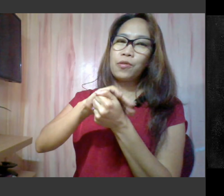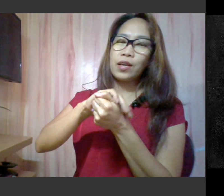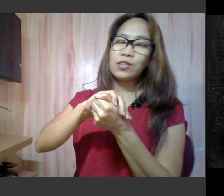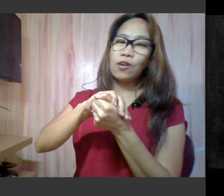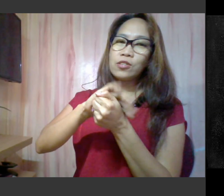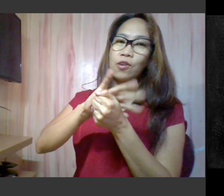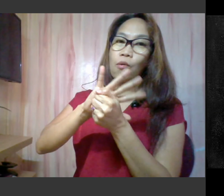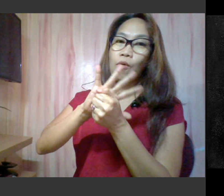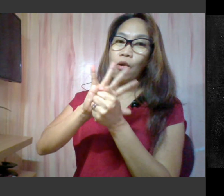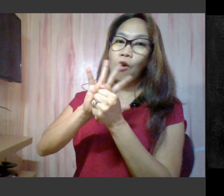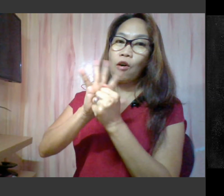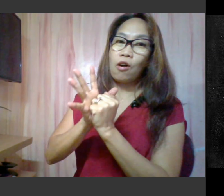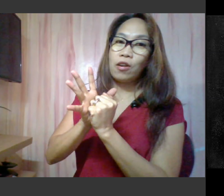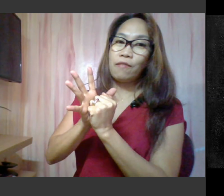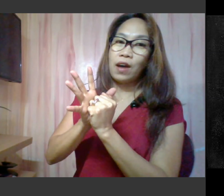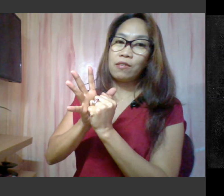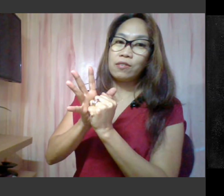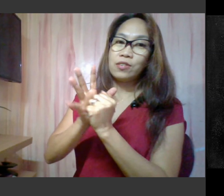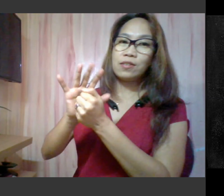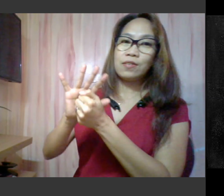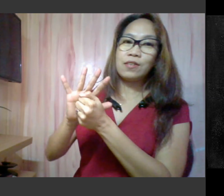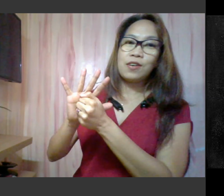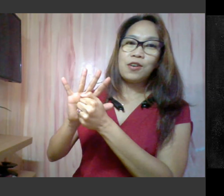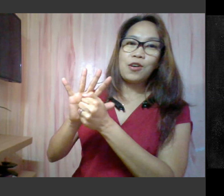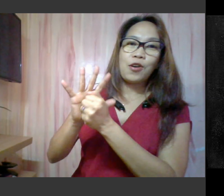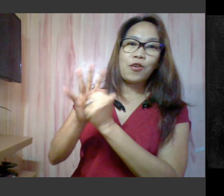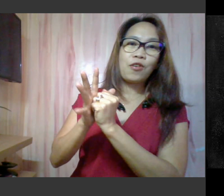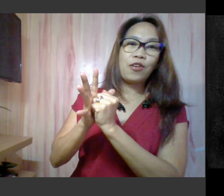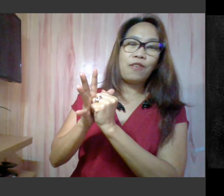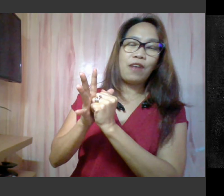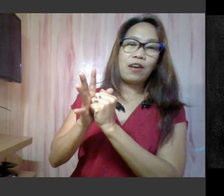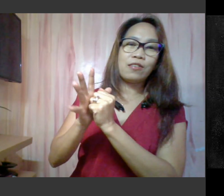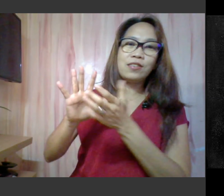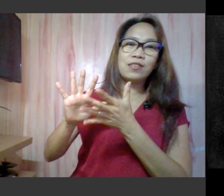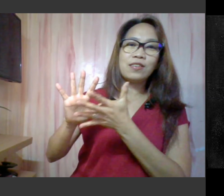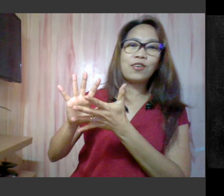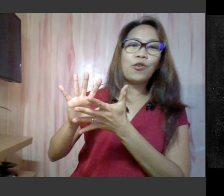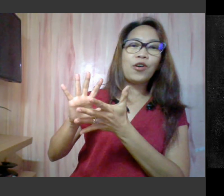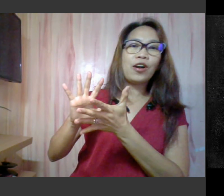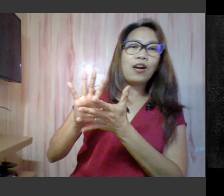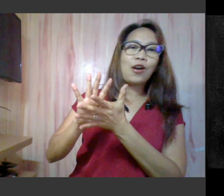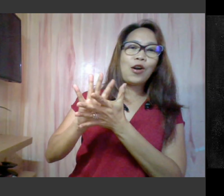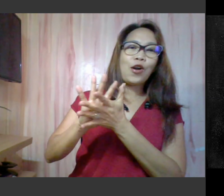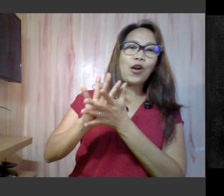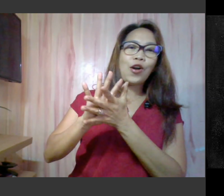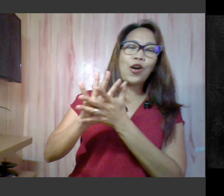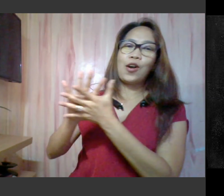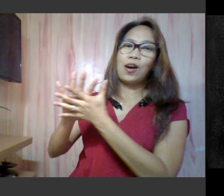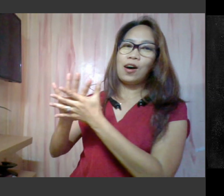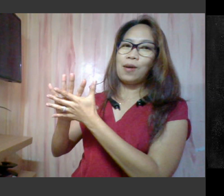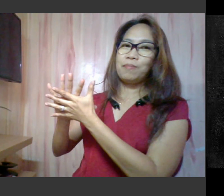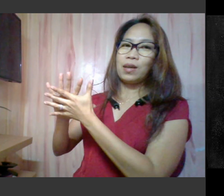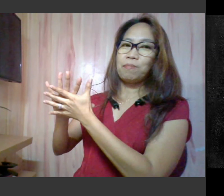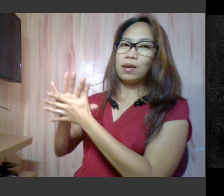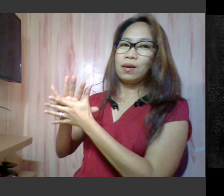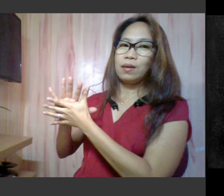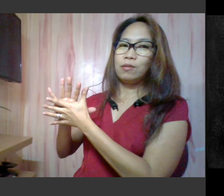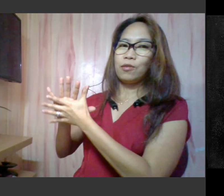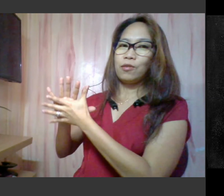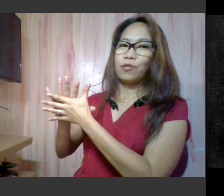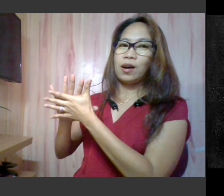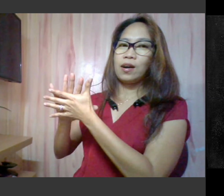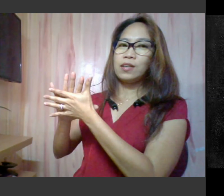do this also. Coronavirus, coronavirus. Or let